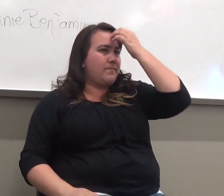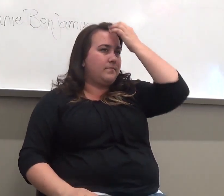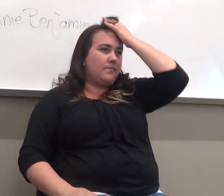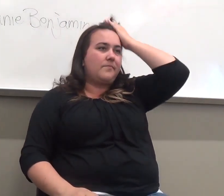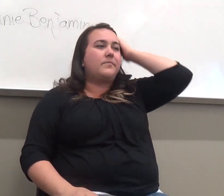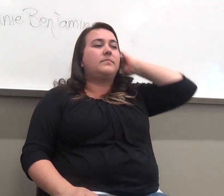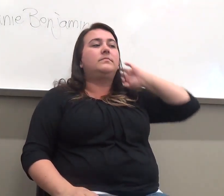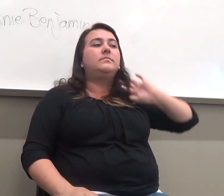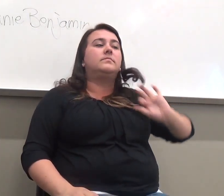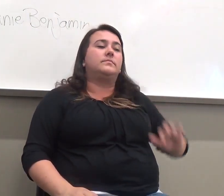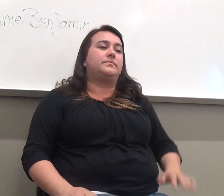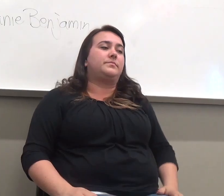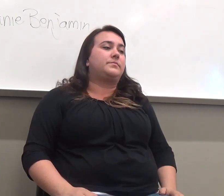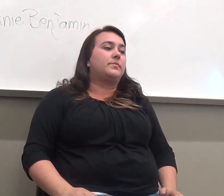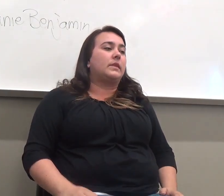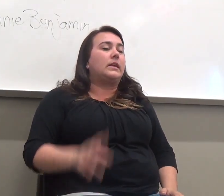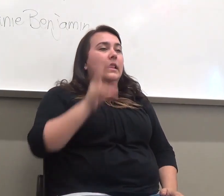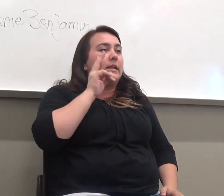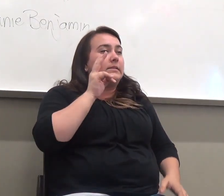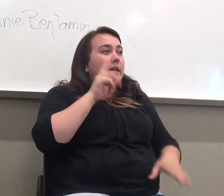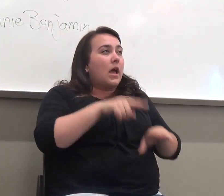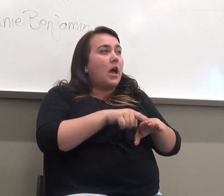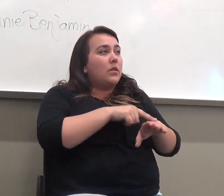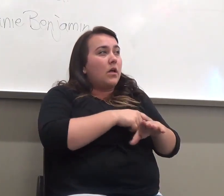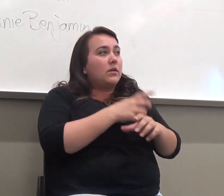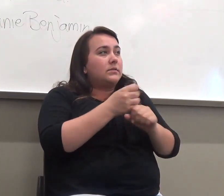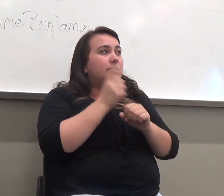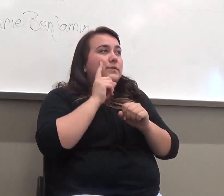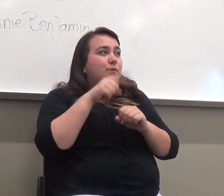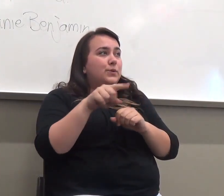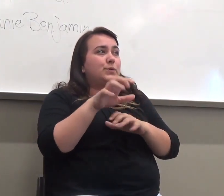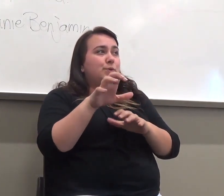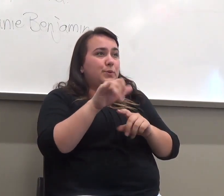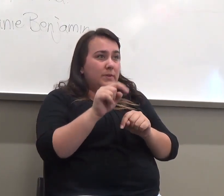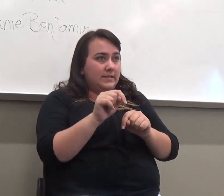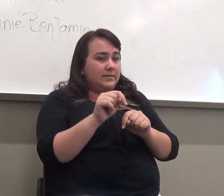Okay, so let's see how long it takes you on this. My